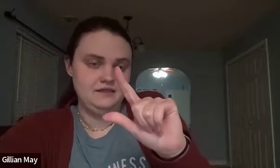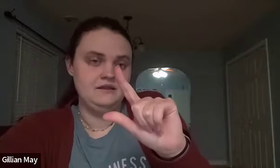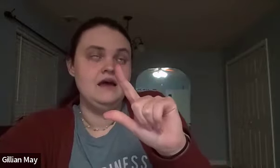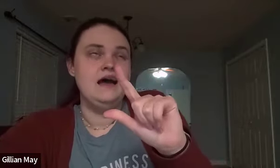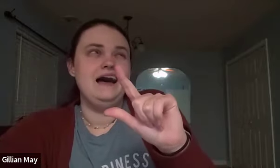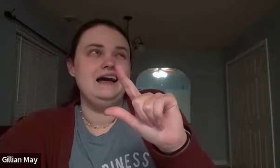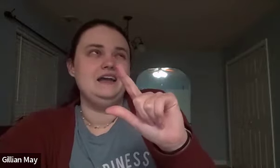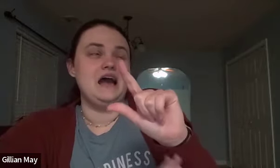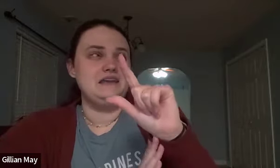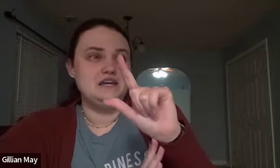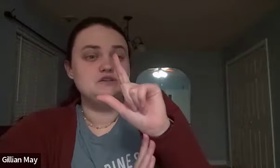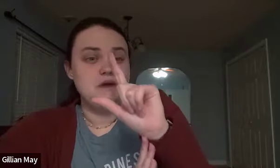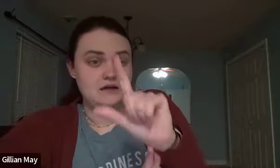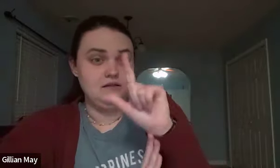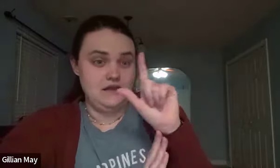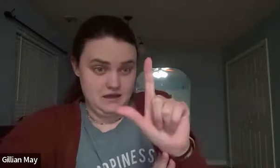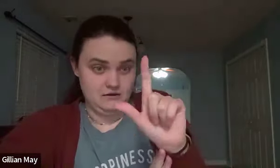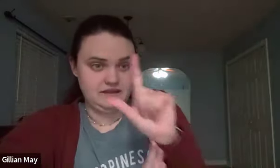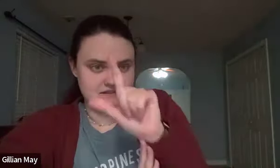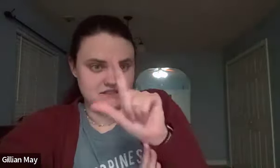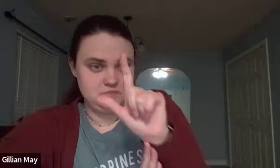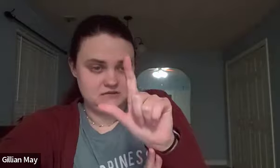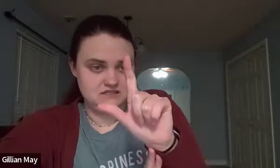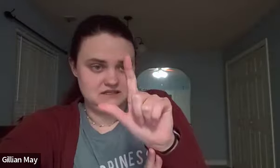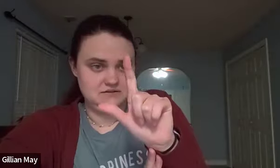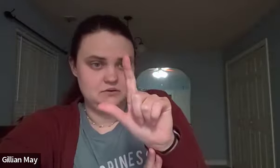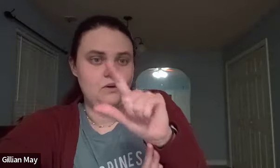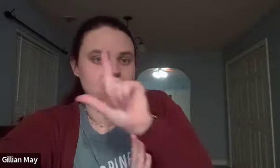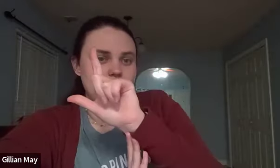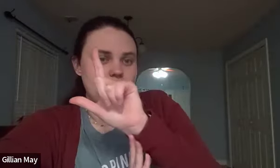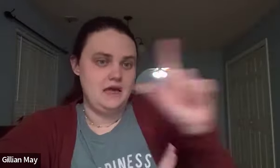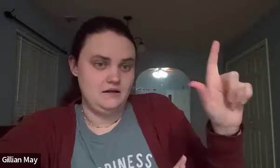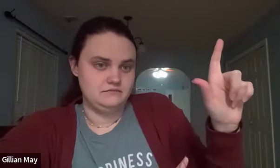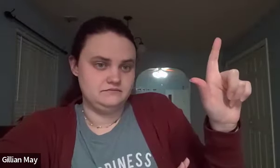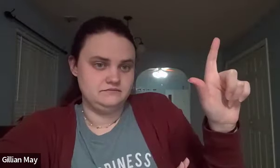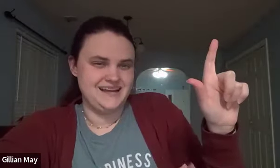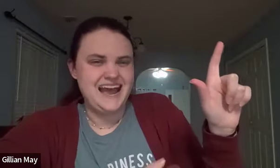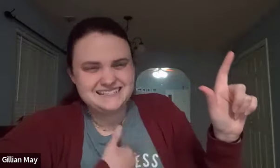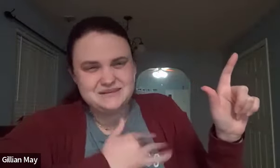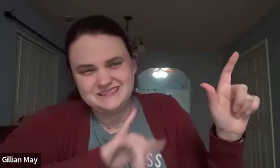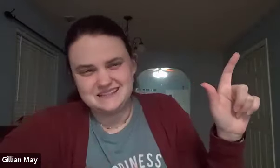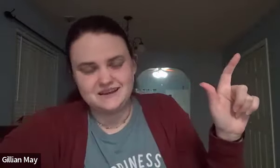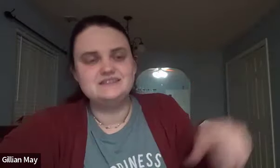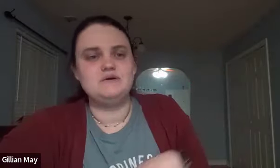Gil. I can do LL, like just bounce it, or I can go L. I typically slide. So I